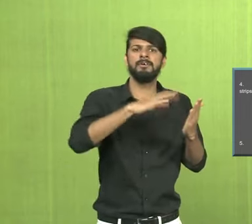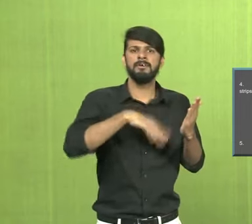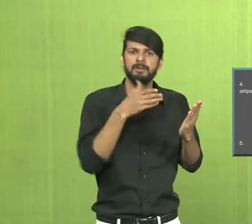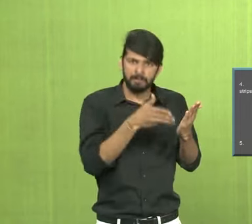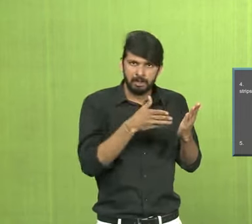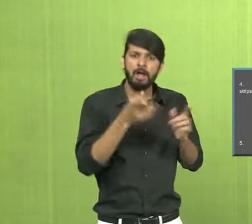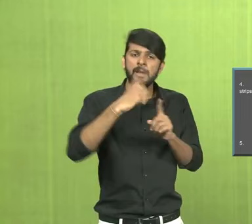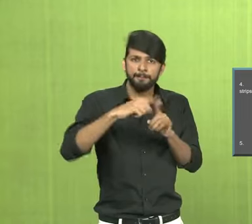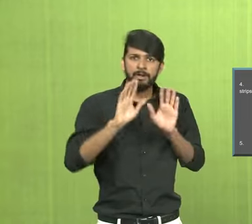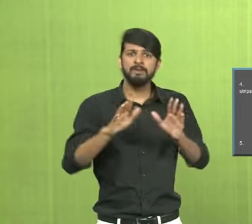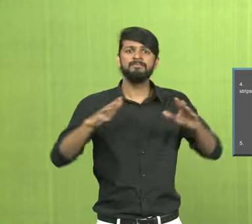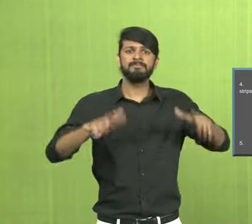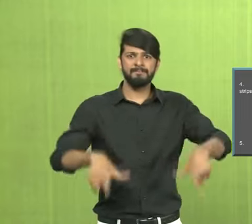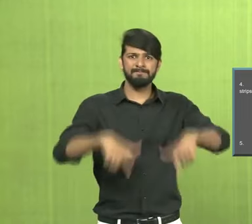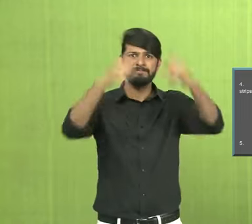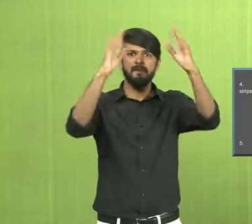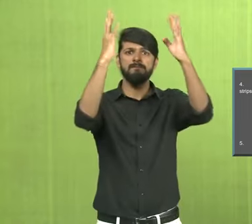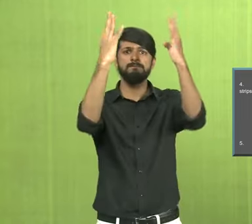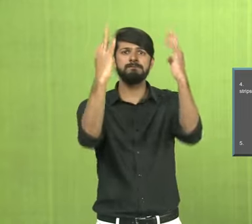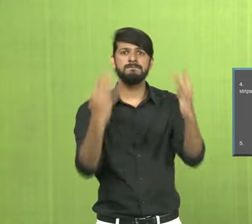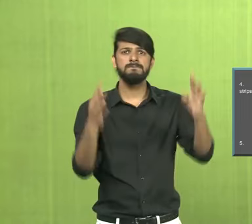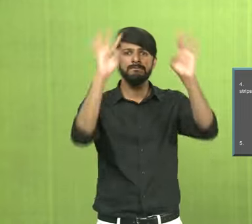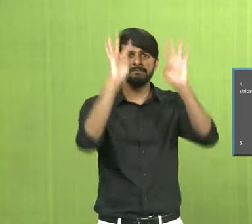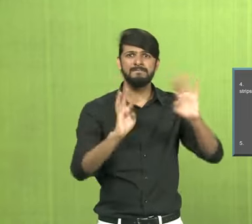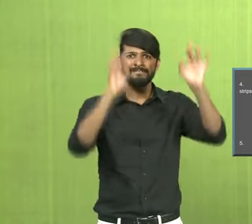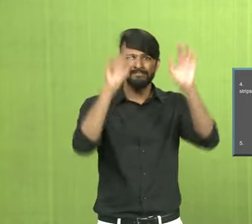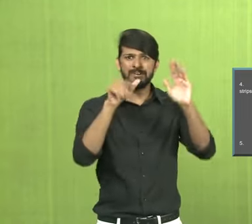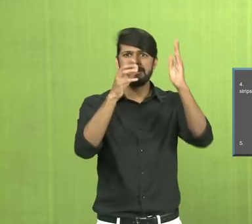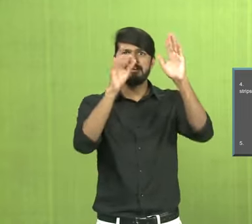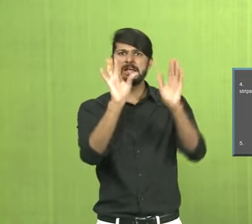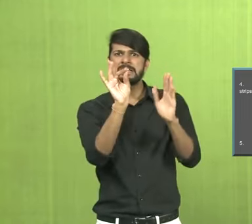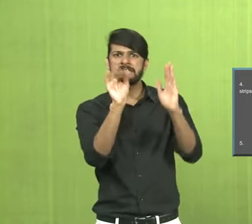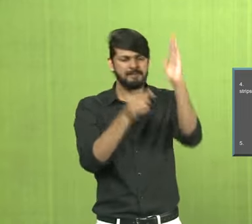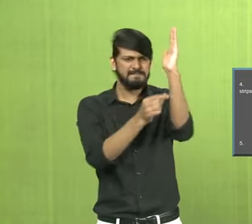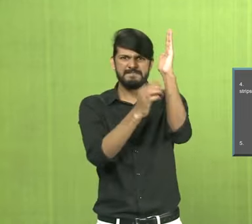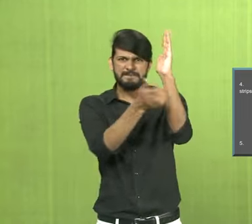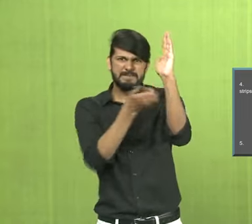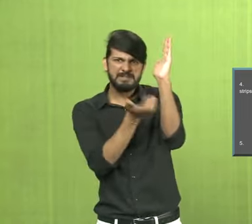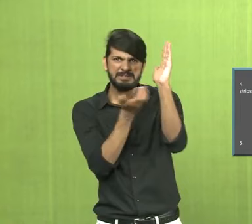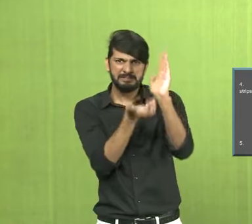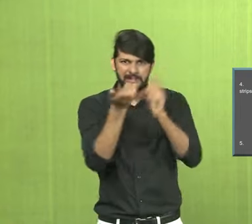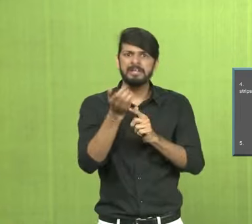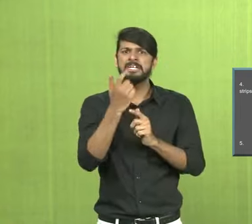or the sap of banyan tree mixed with lime.